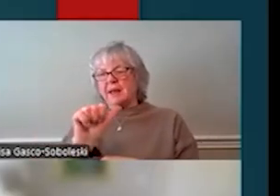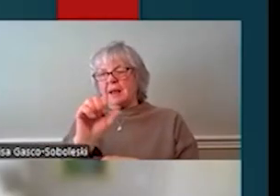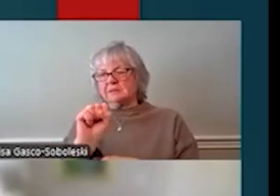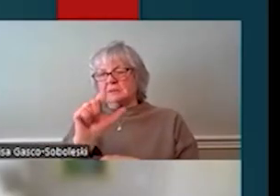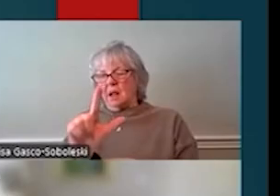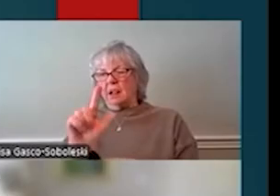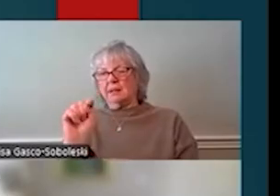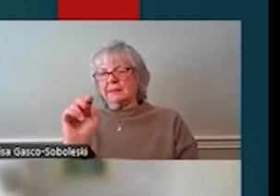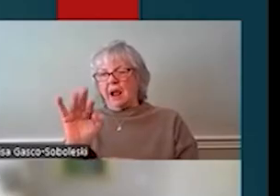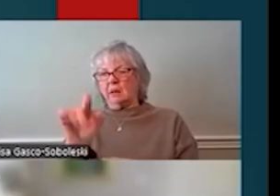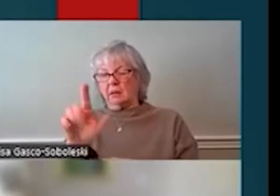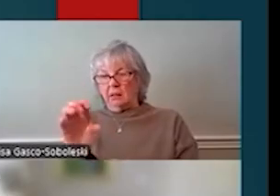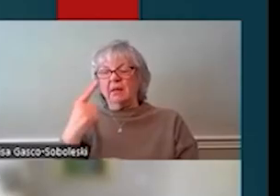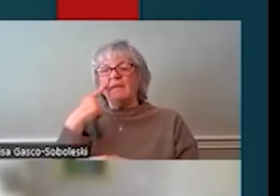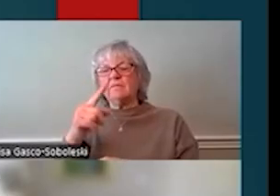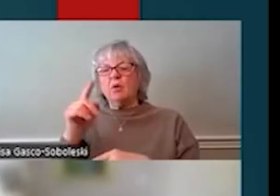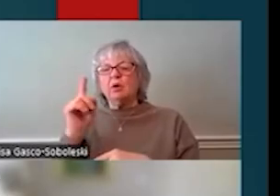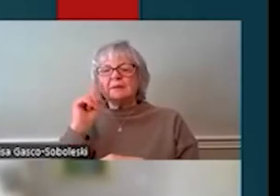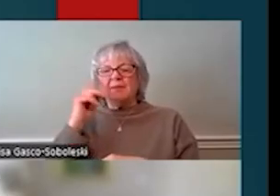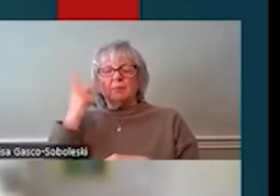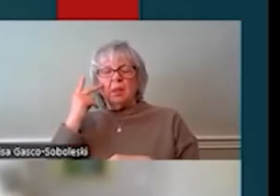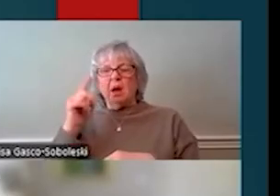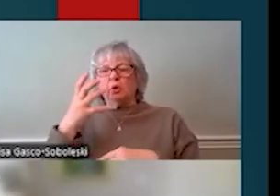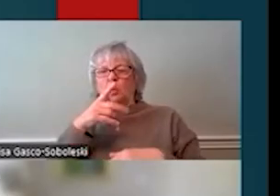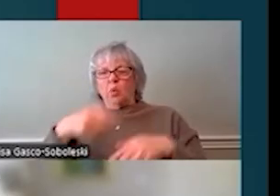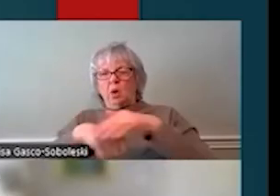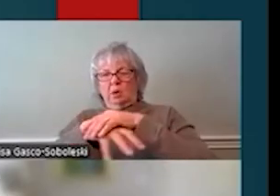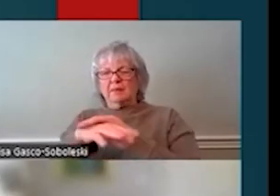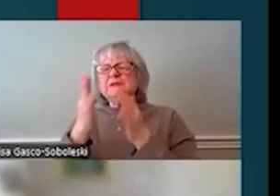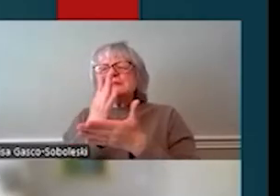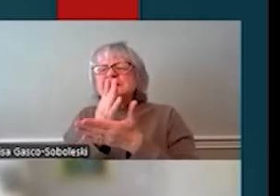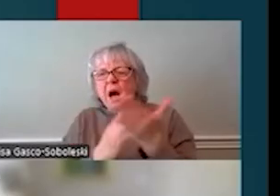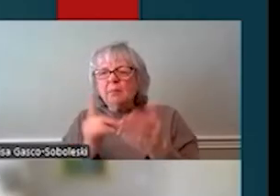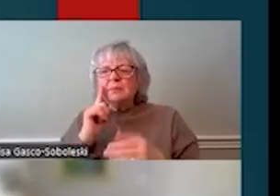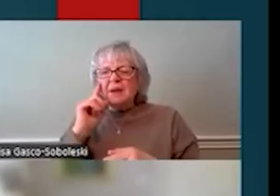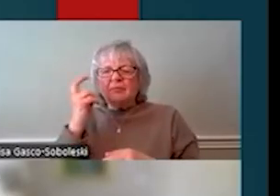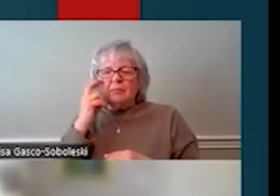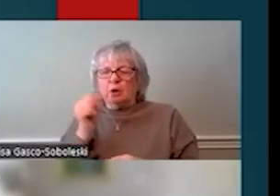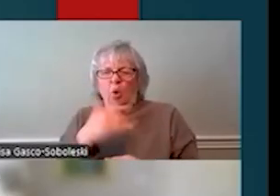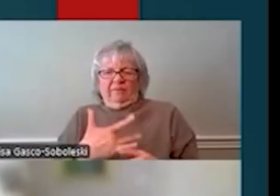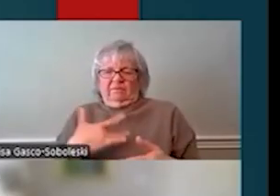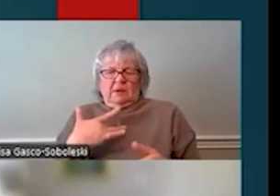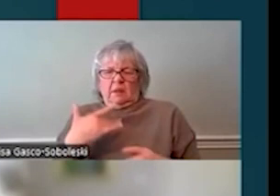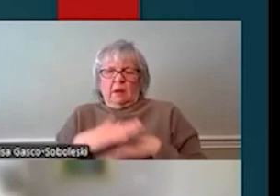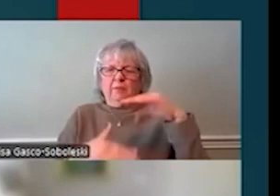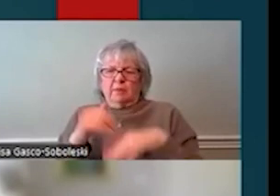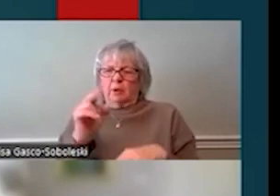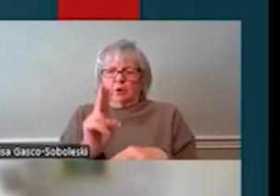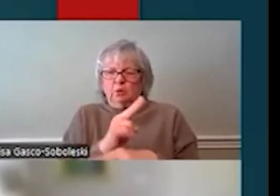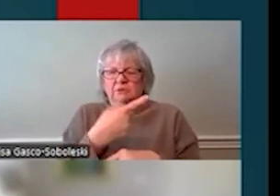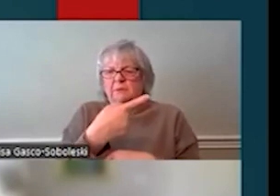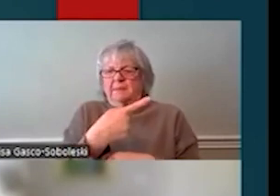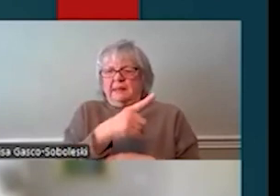add additional information that's not seen. And then tactile ASL is for deafblind individuals. Some